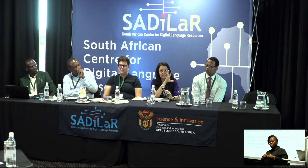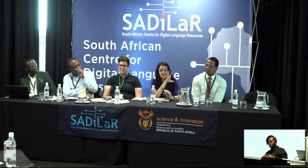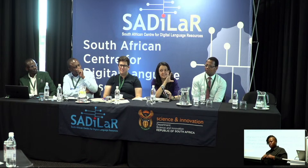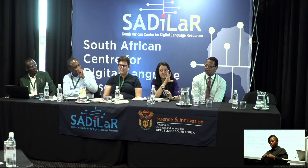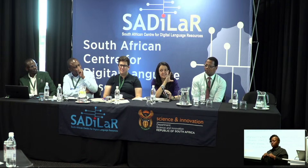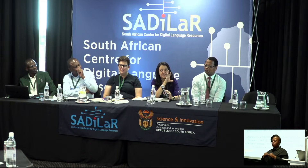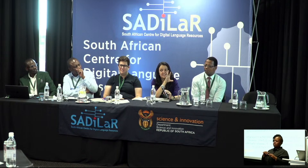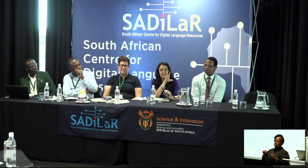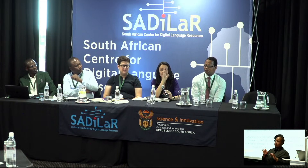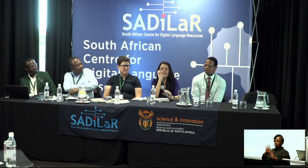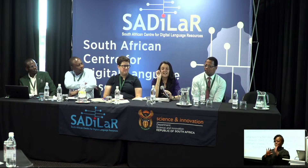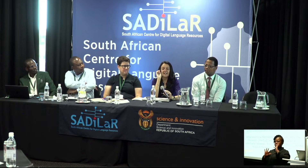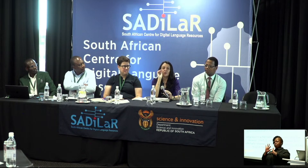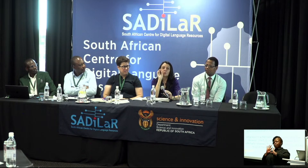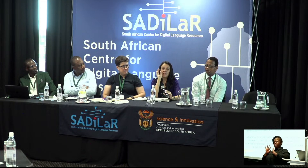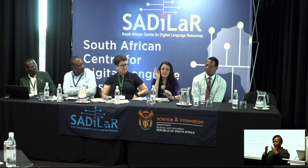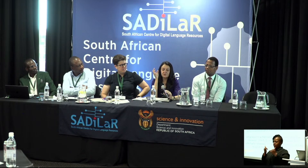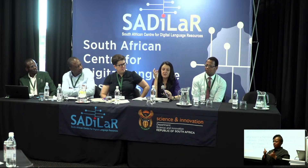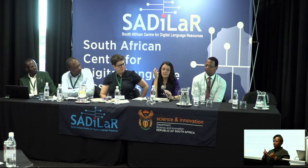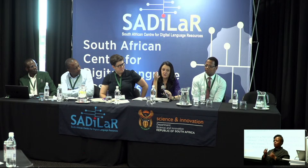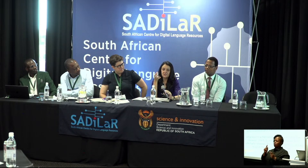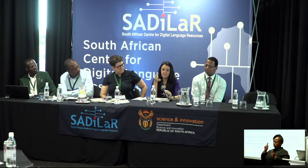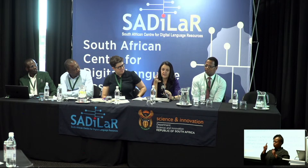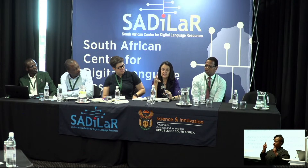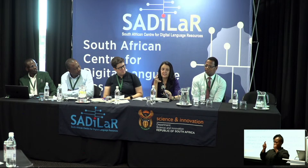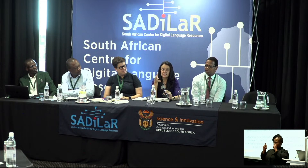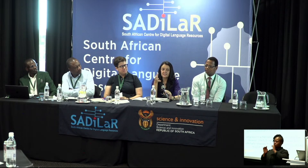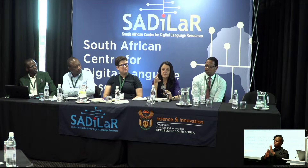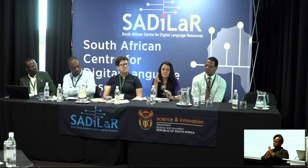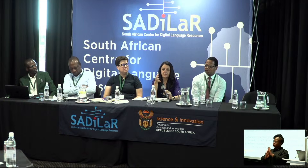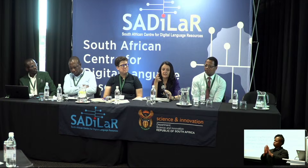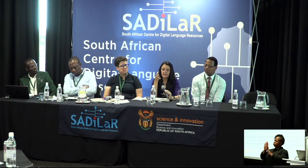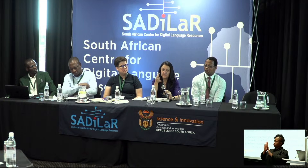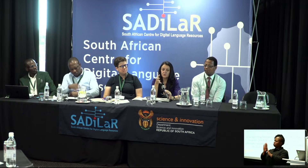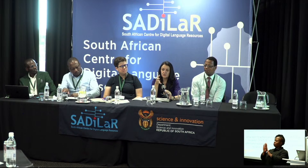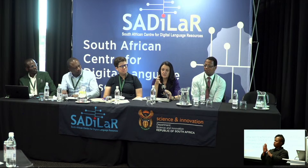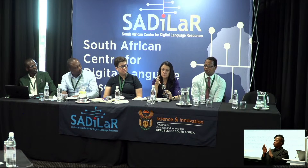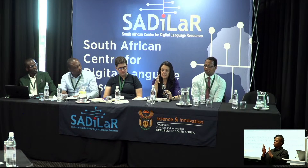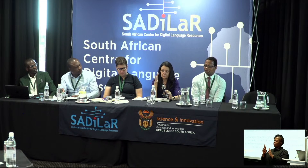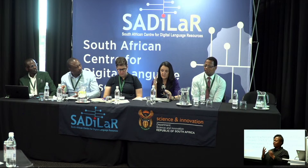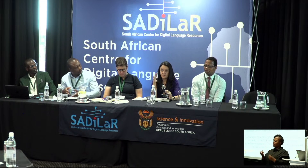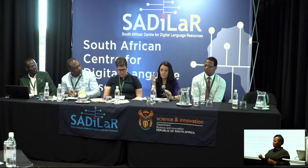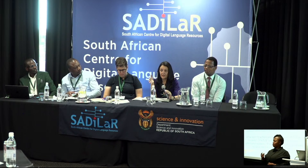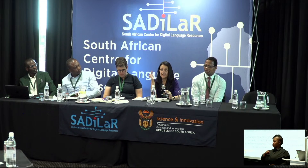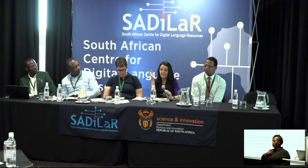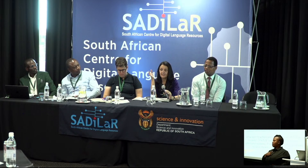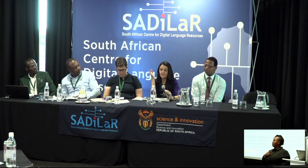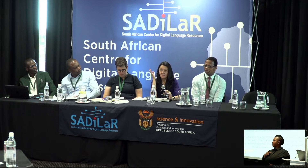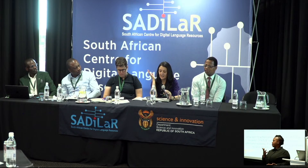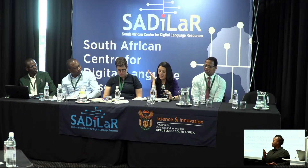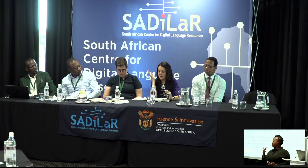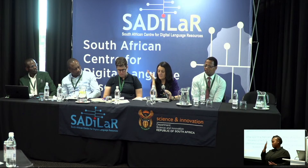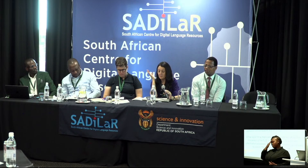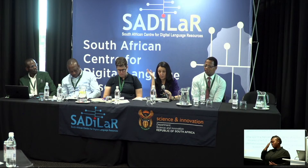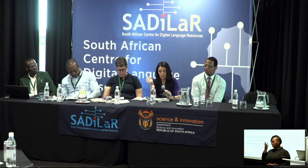little bit of light. We have to acknowledge the fact that languages were suppressed by